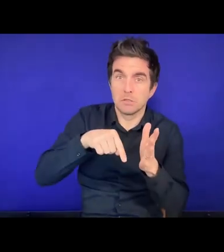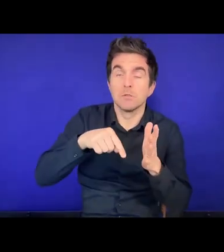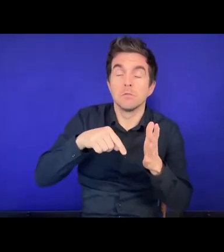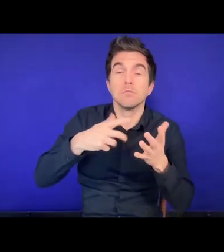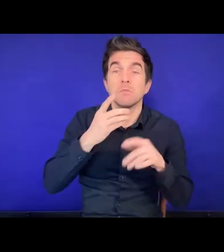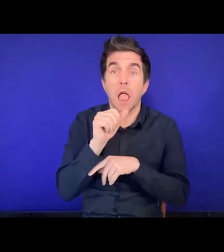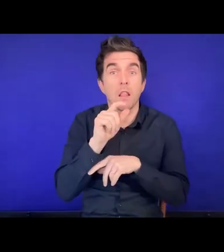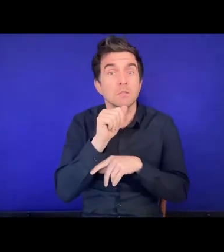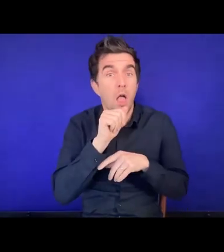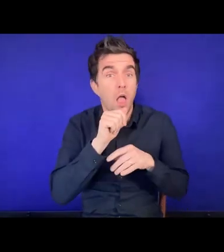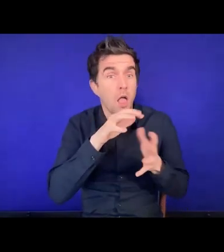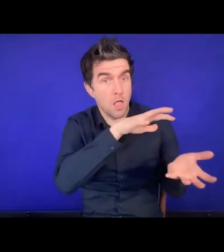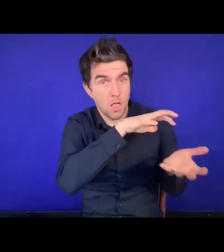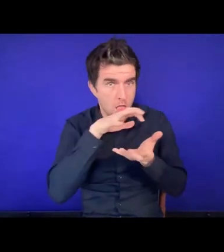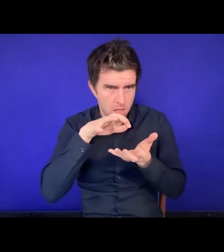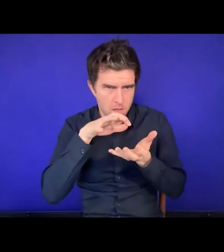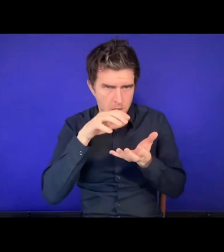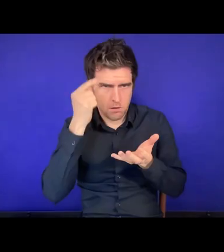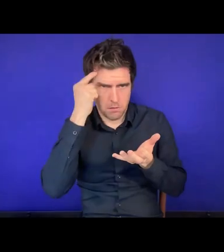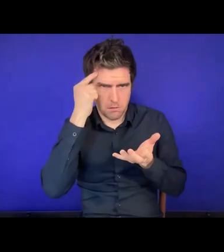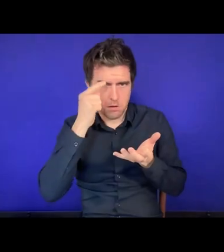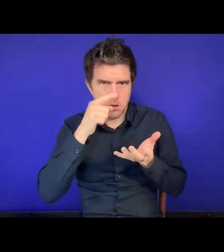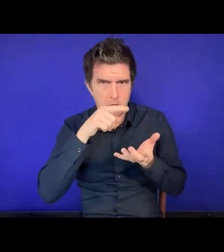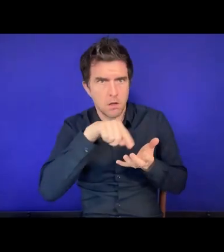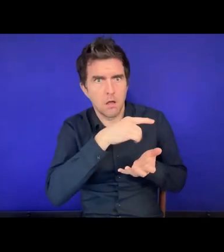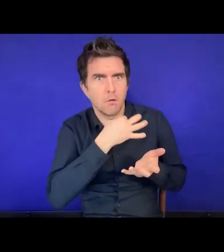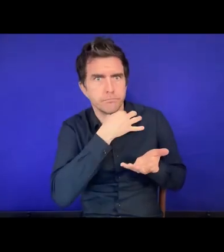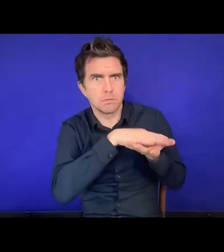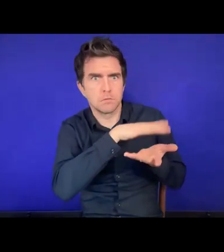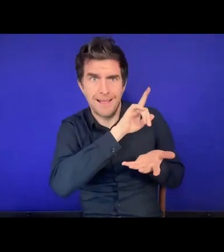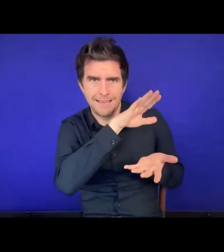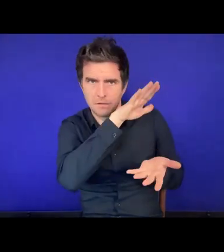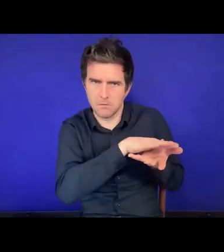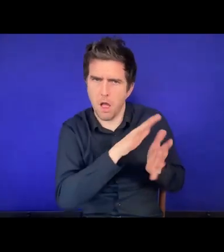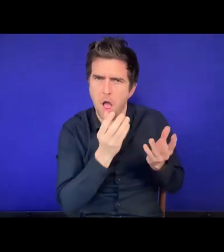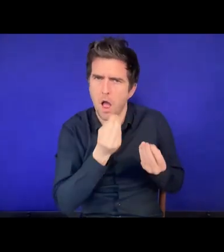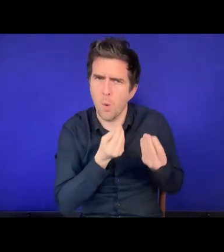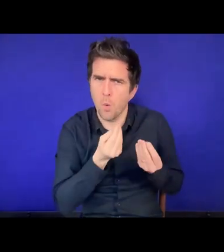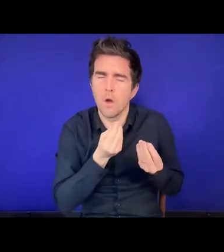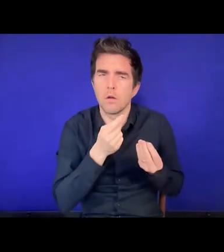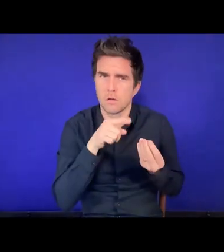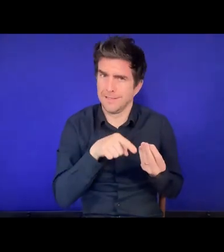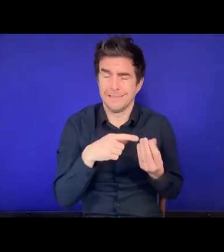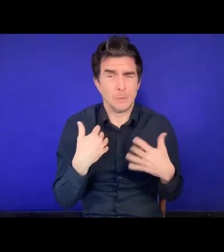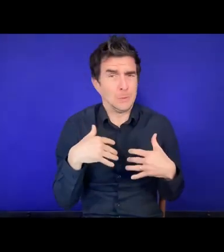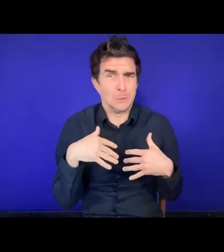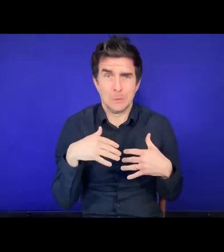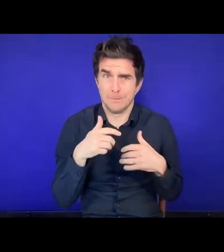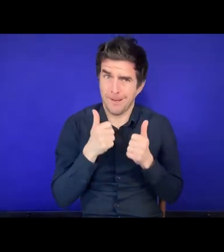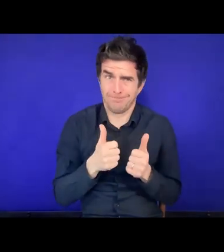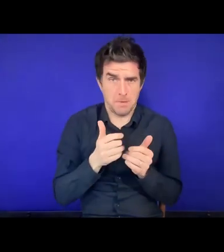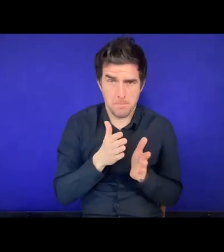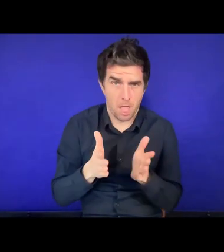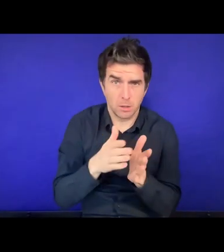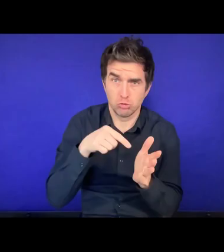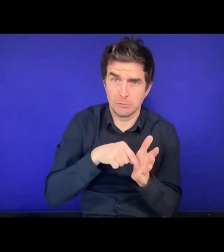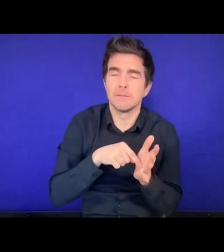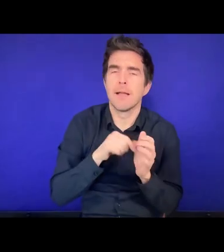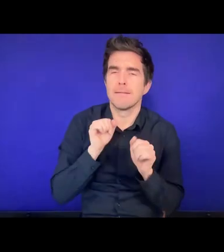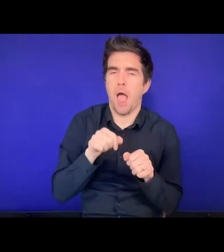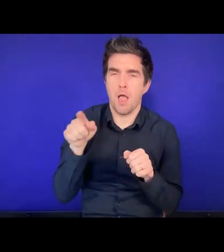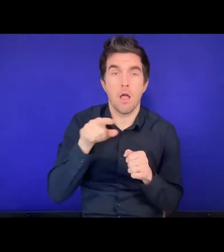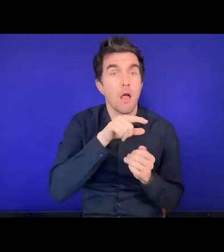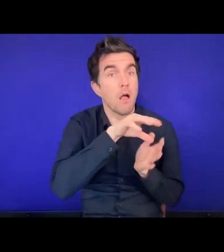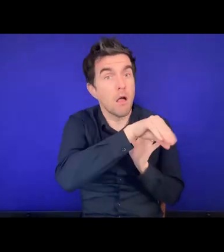Leadership of the most impacted, really, and not just centering them in the process, but allowing them to